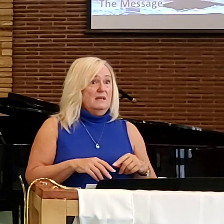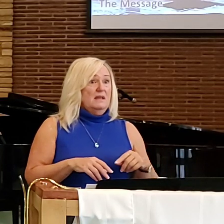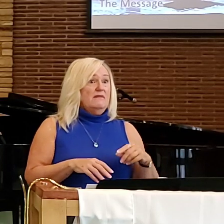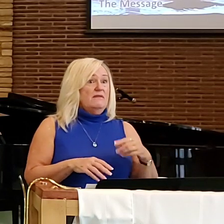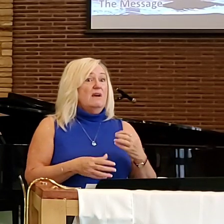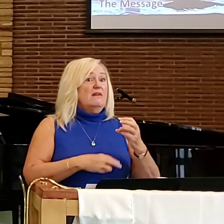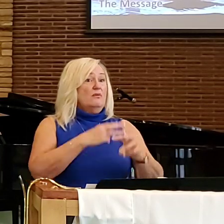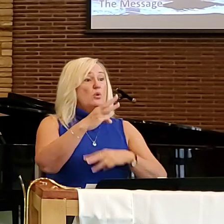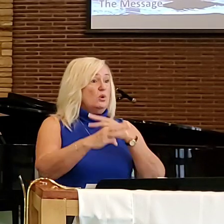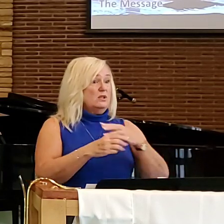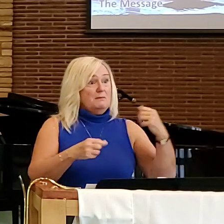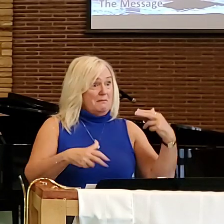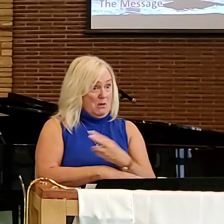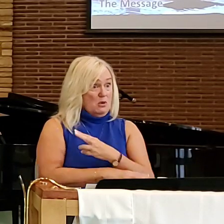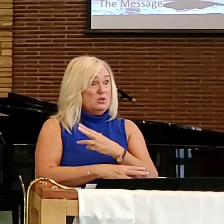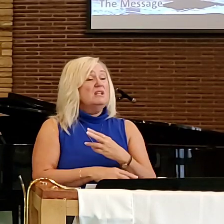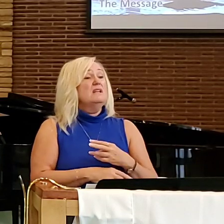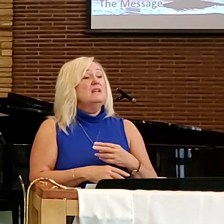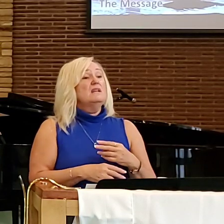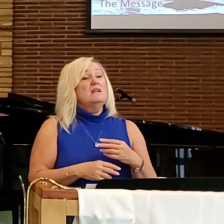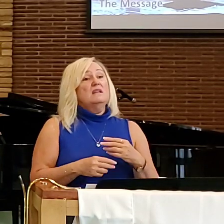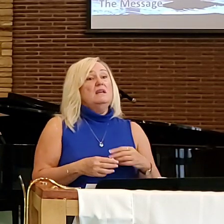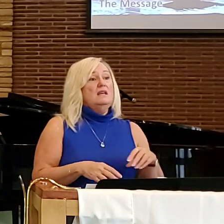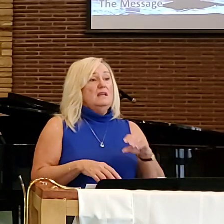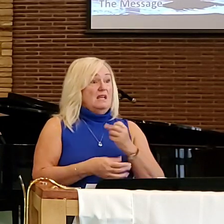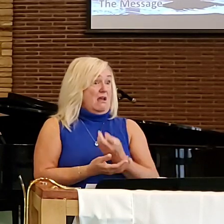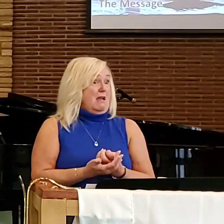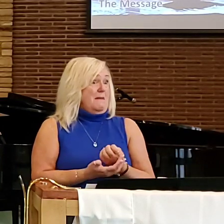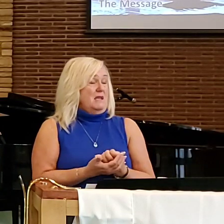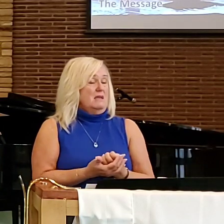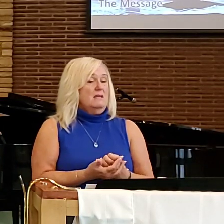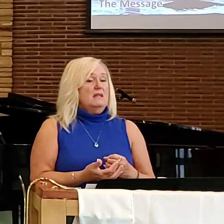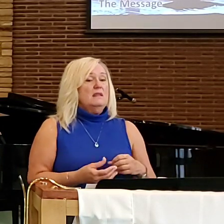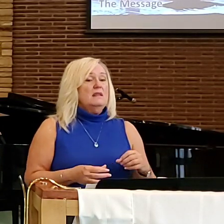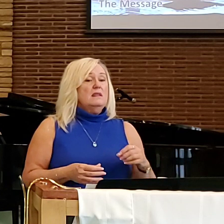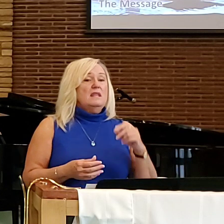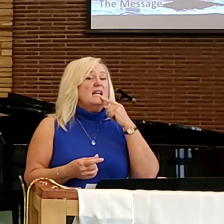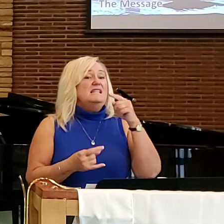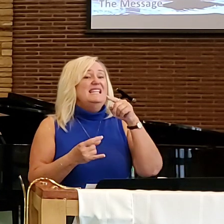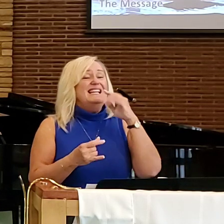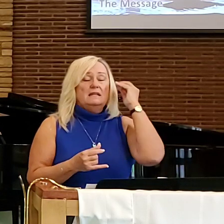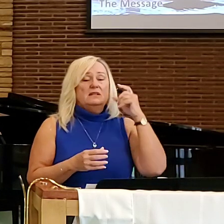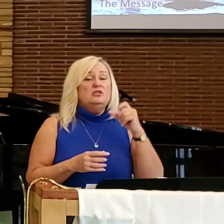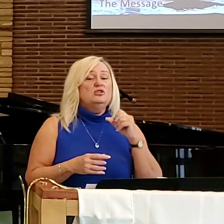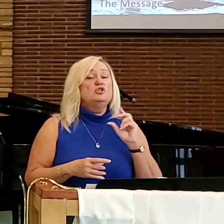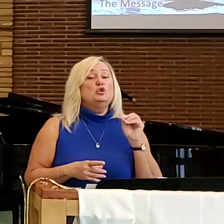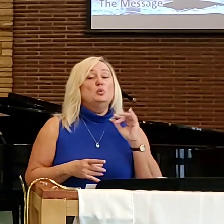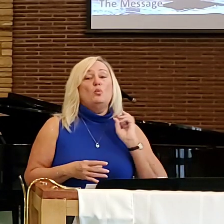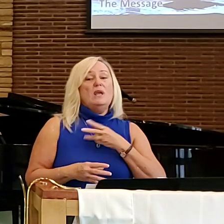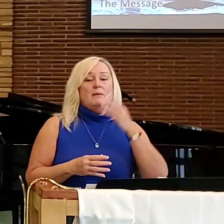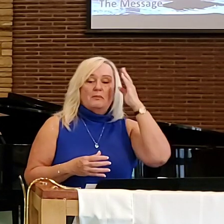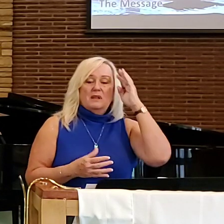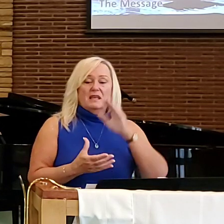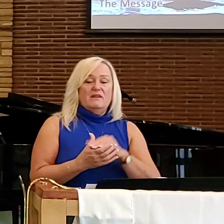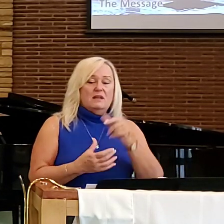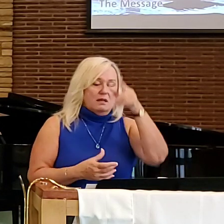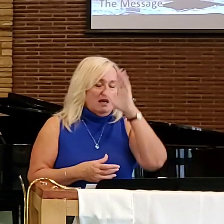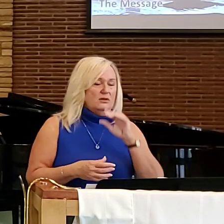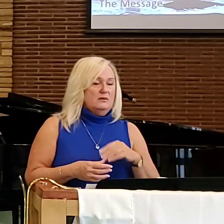economies. The point isn't the minimum wage. The point is, do we believe in a God who is a God